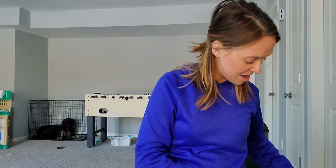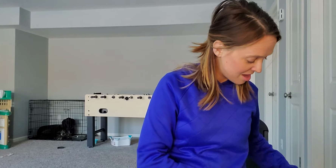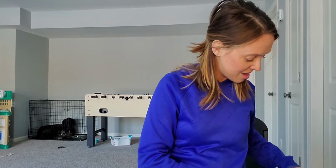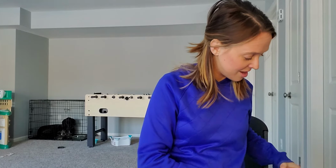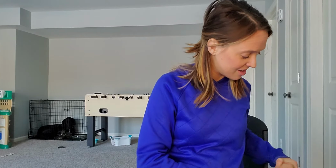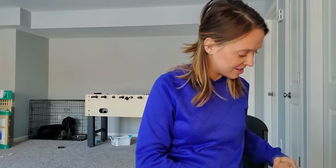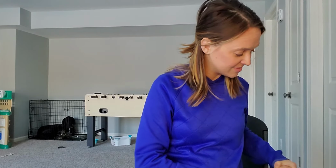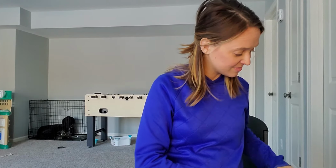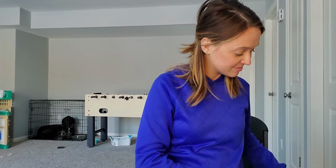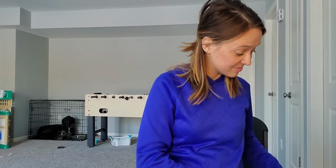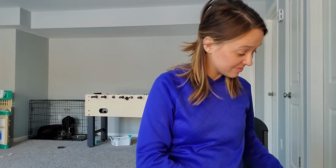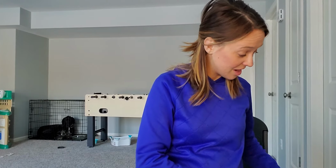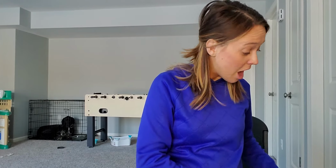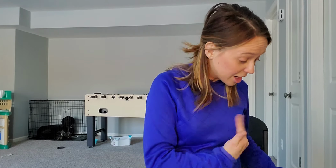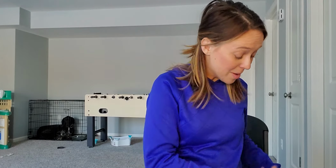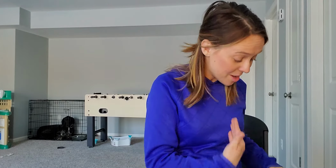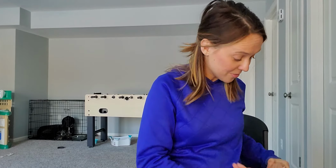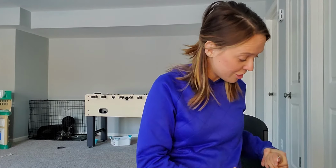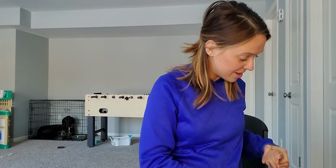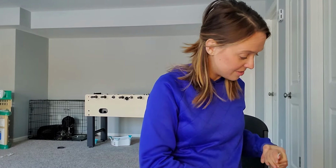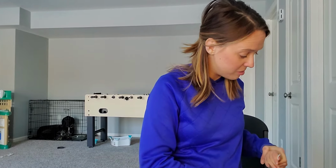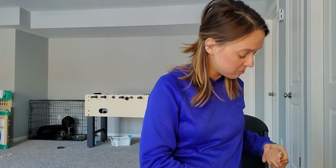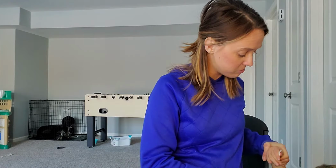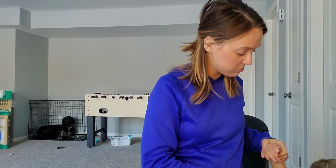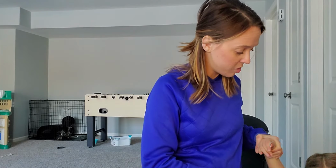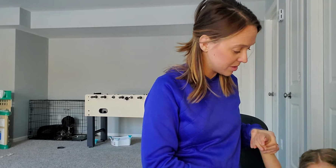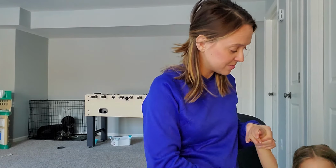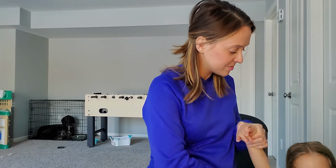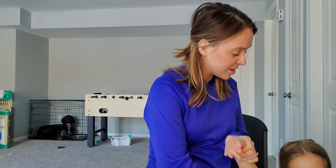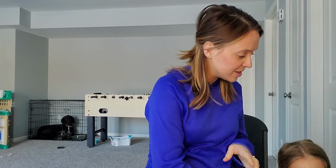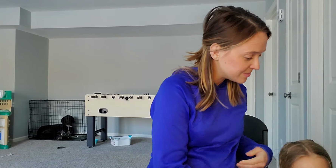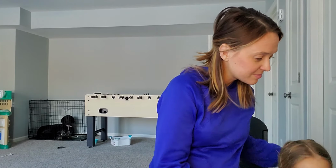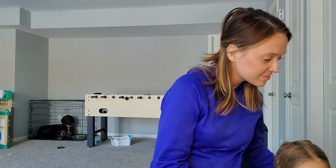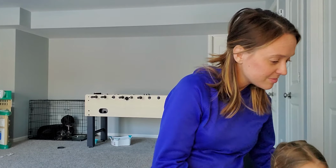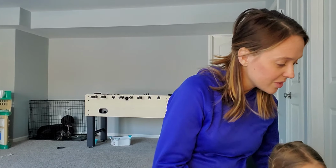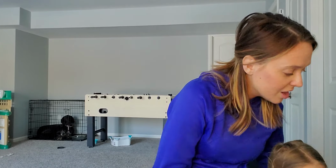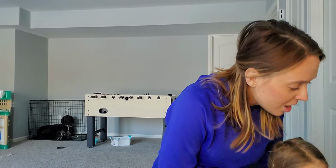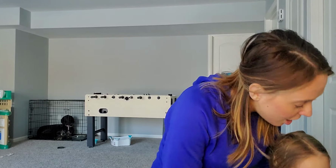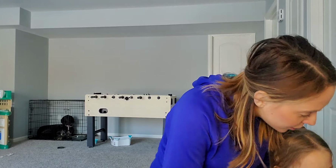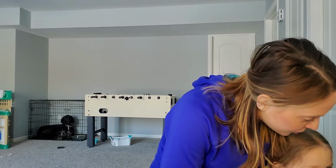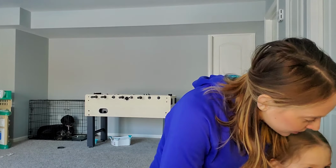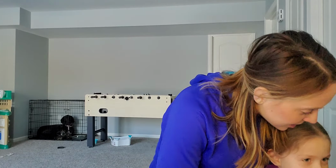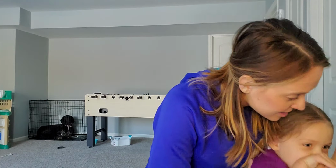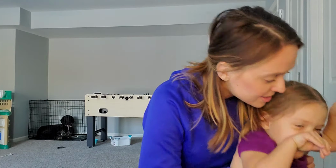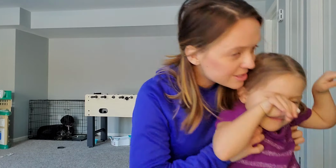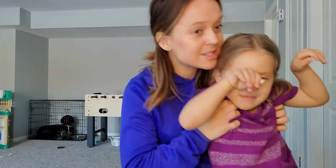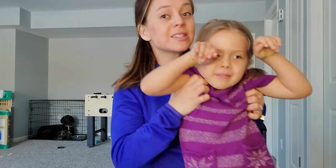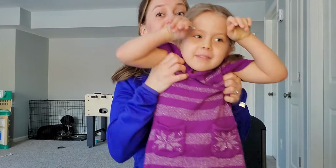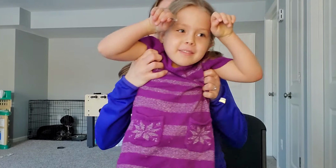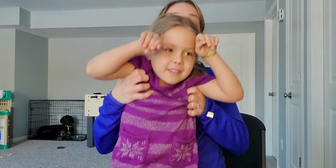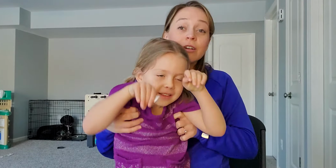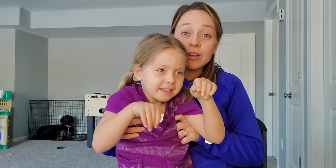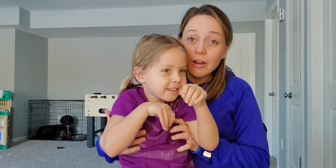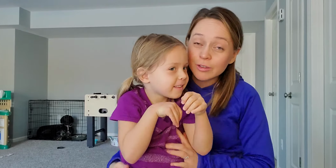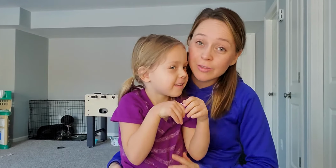Okay. Let's go. Come on up. Hurry. Everybody gets to do it. Are you feeling scared? Are you